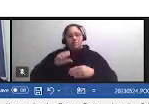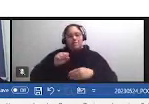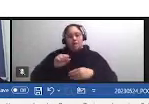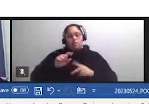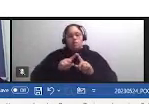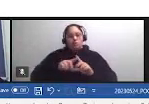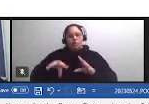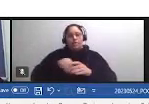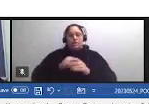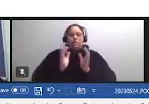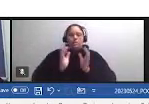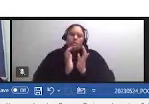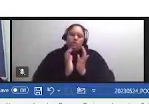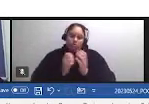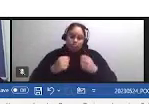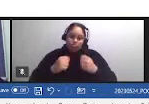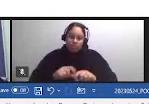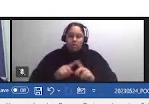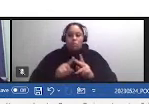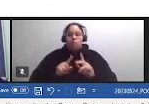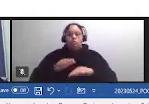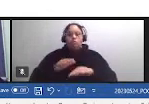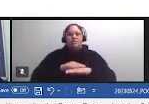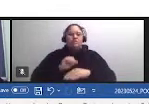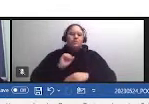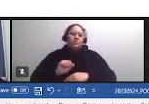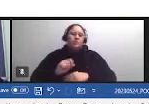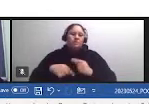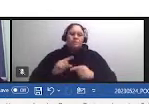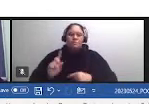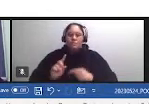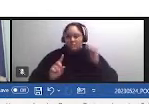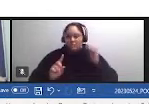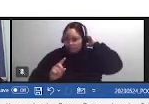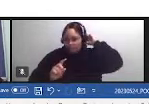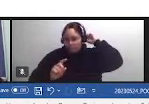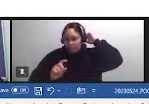also in the meeting, Chair. And Chair, it was basically just from